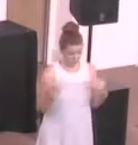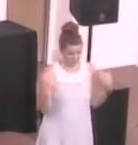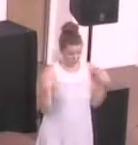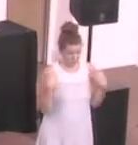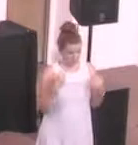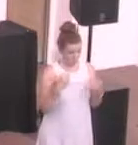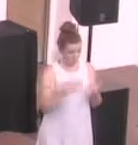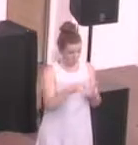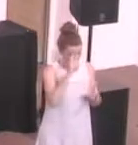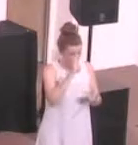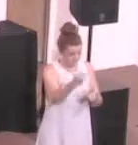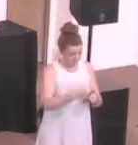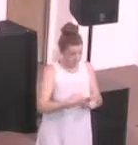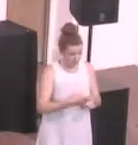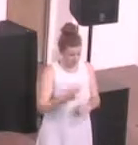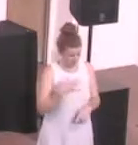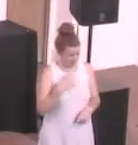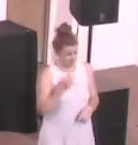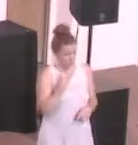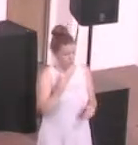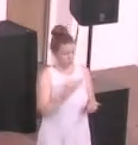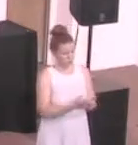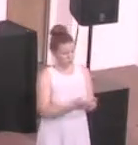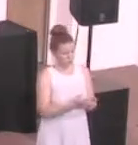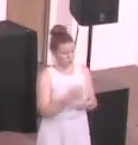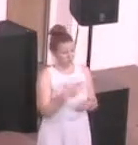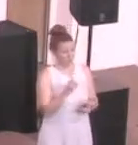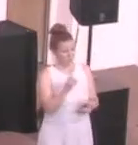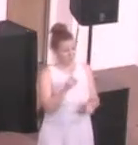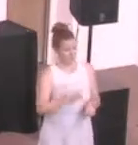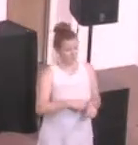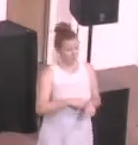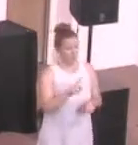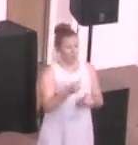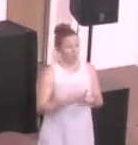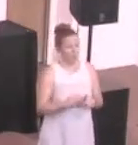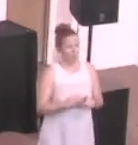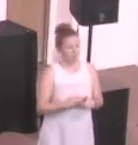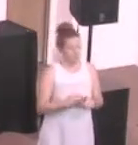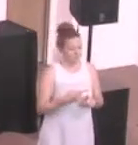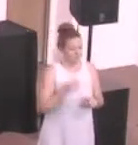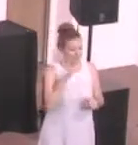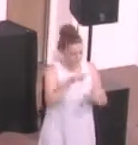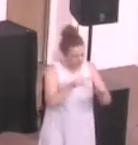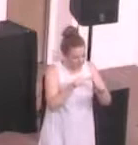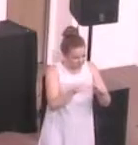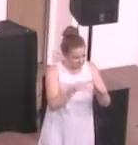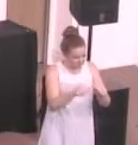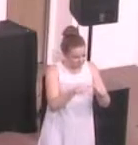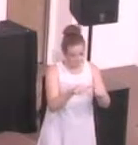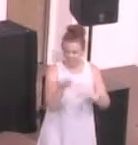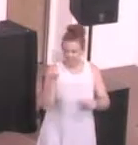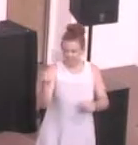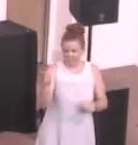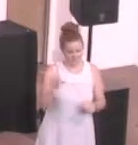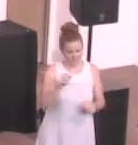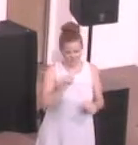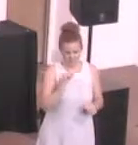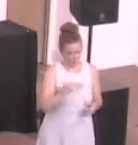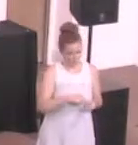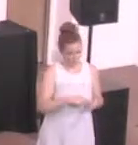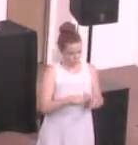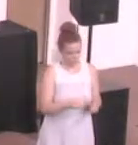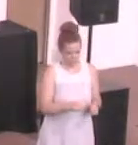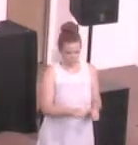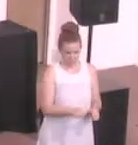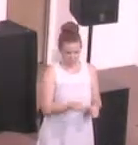It was an awesome month. I felt so good. Everyone say perseverance. I did not display perseverance because